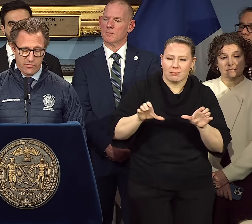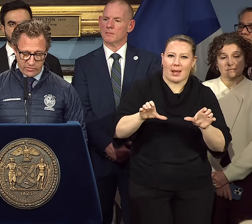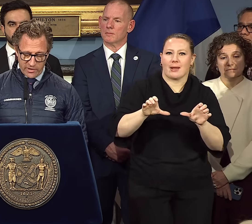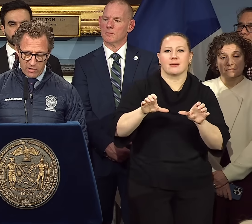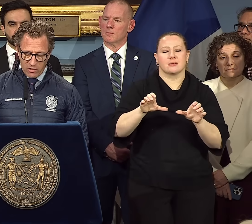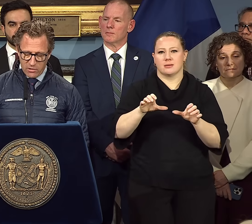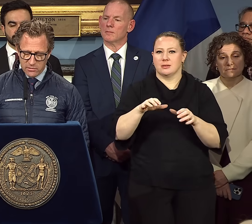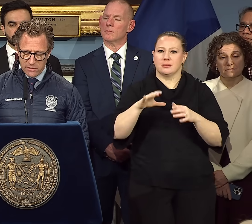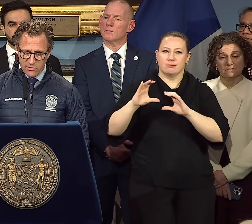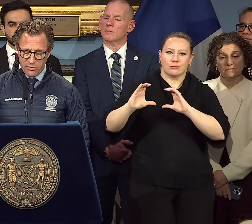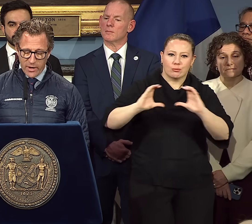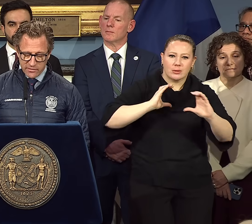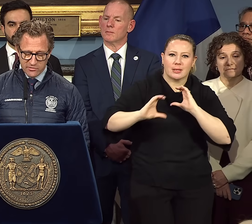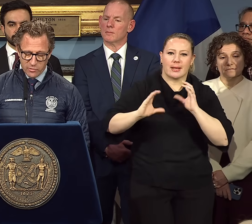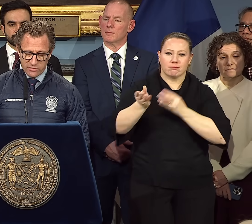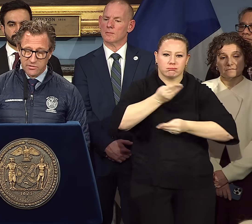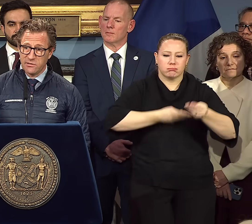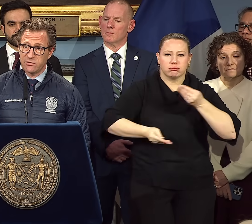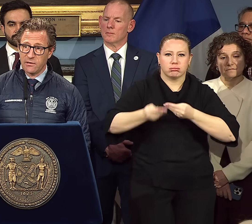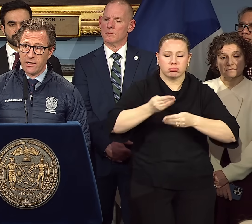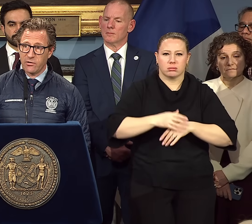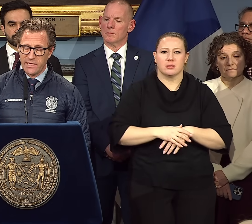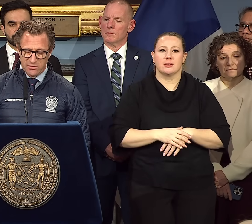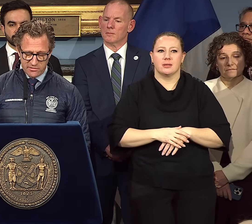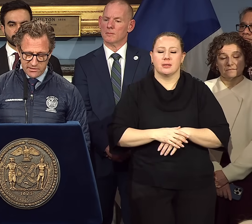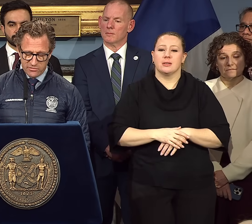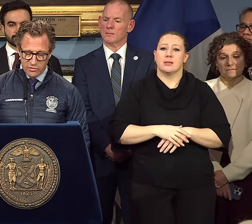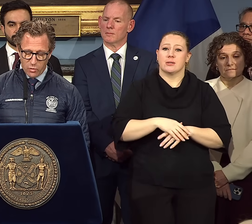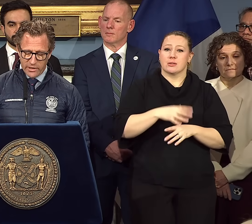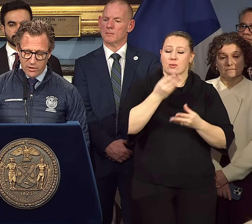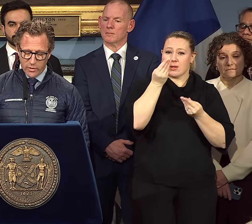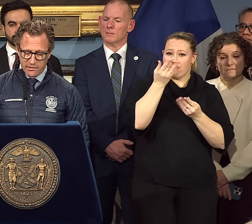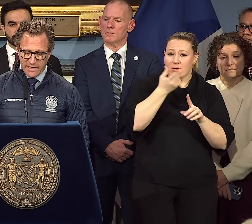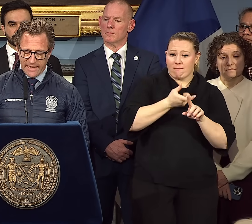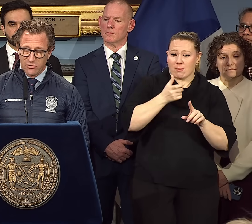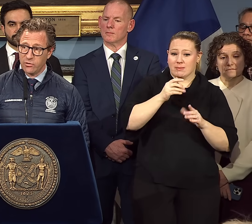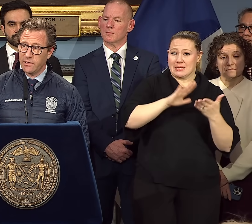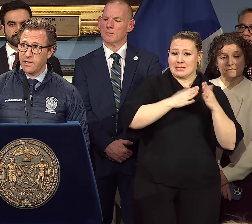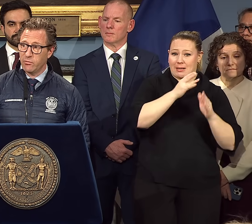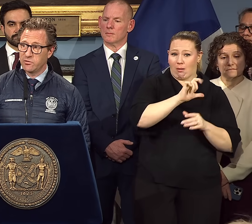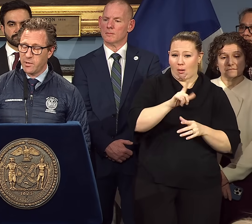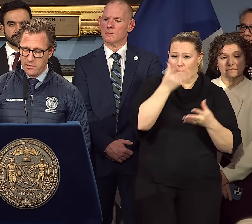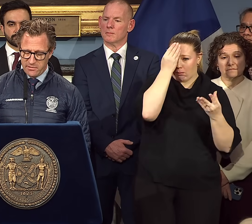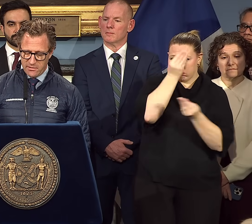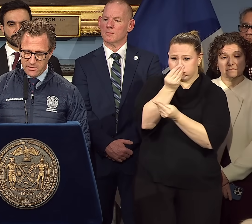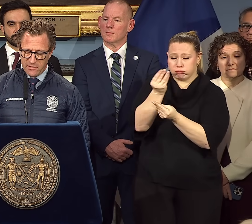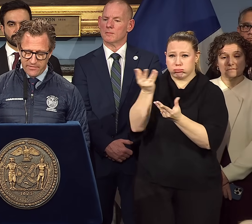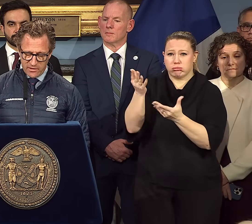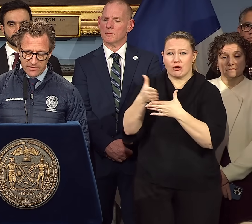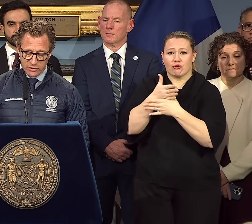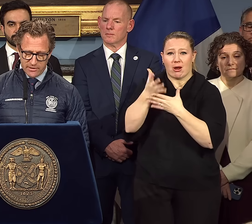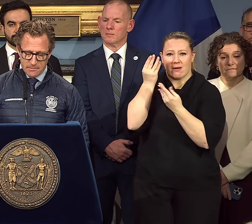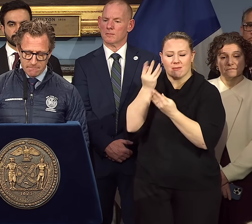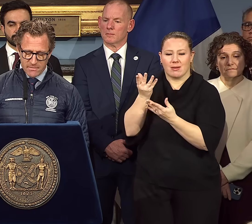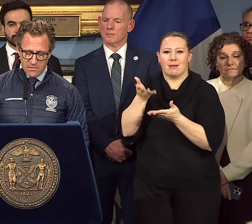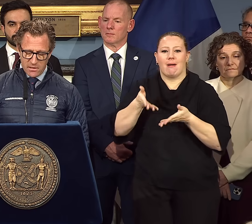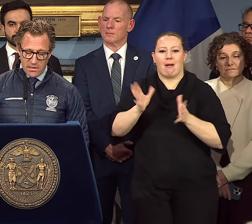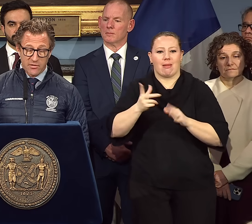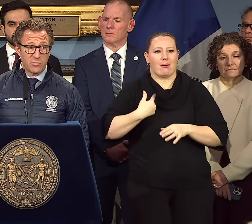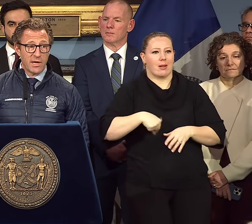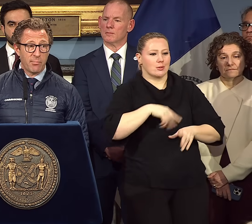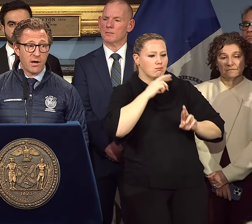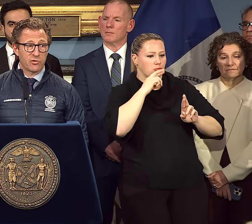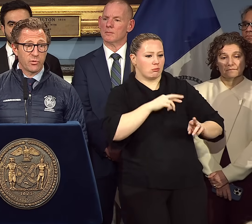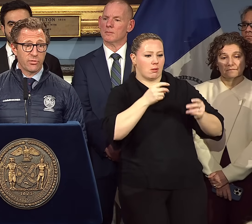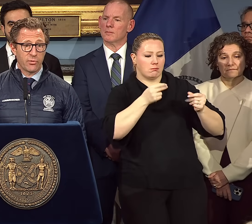received from City Hall throughout these emergencies allowed our agencies to coordinate quickly, act early, and respond efficiently.